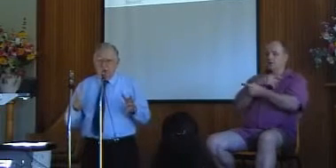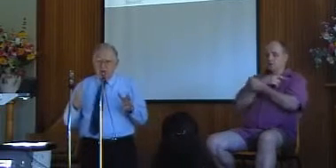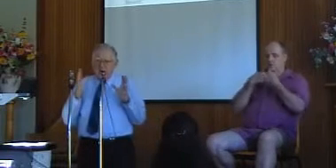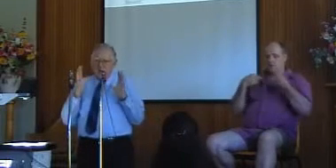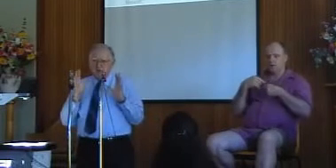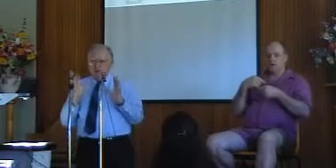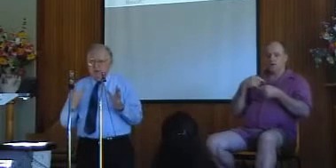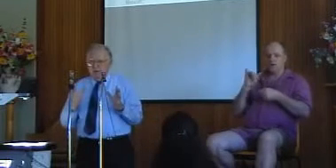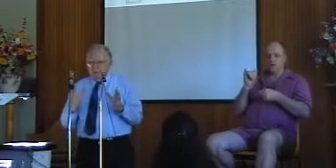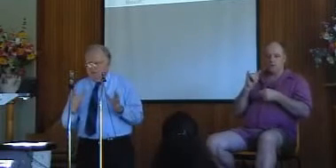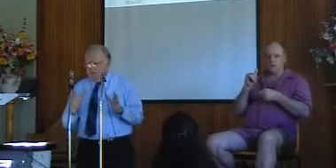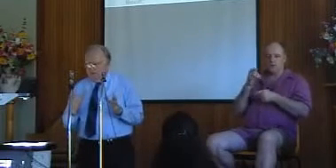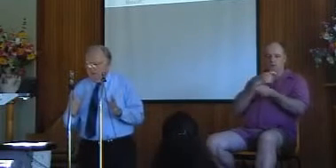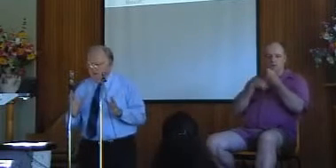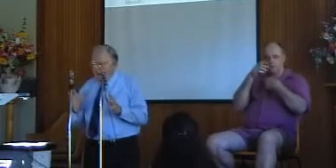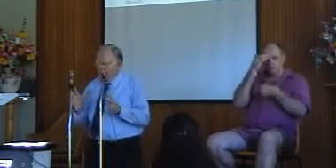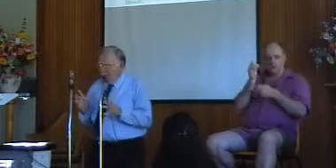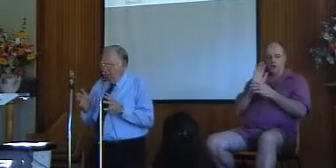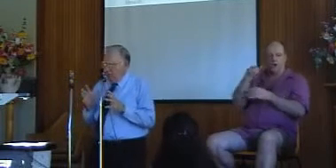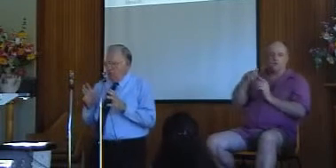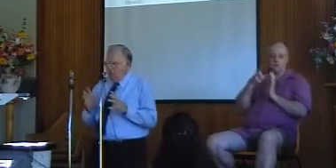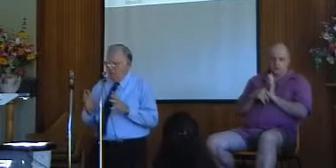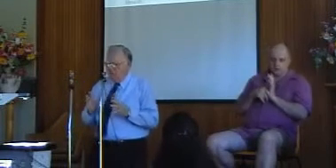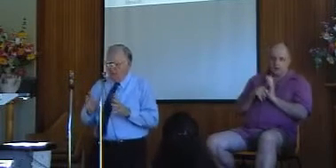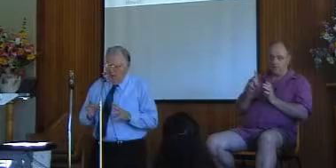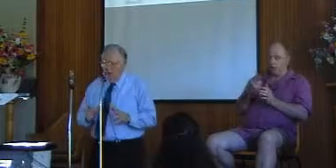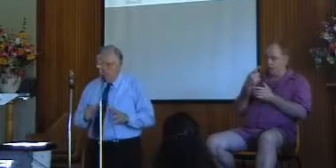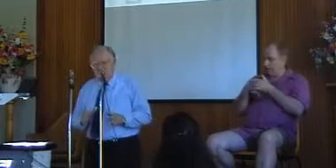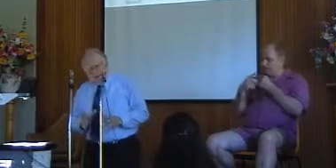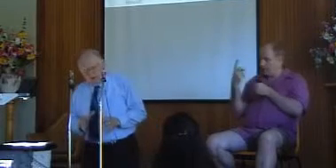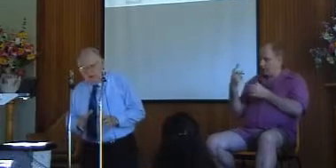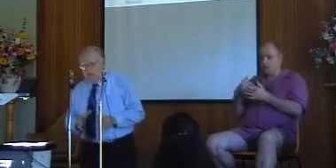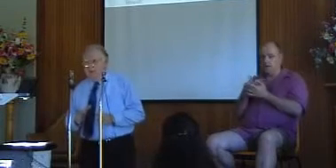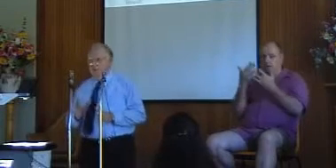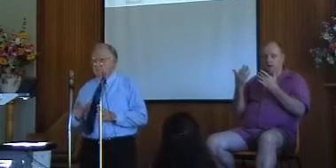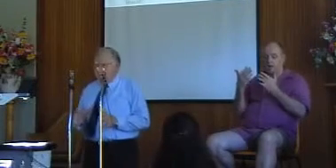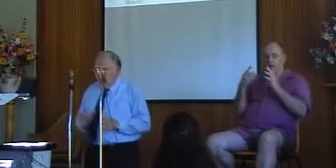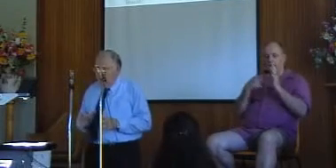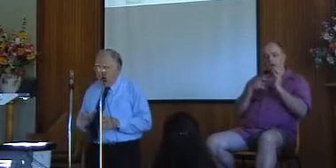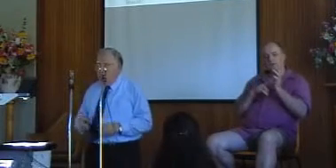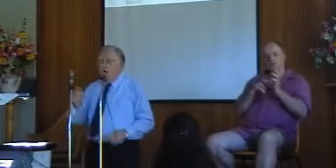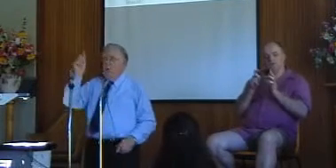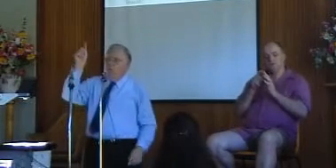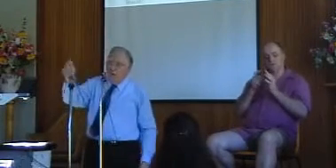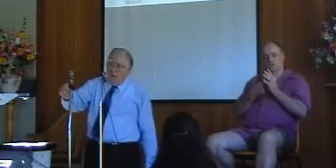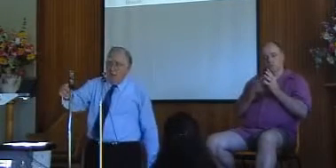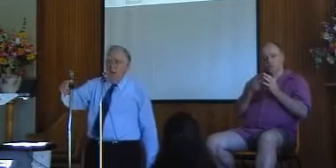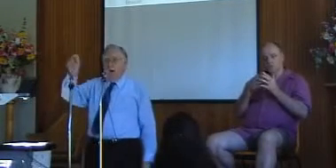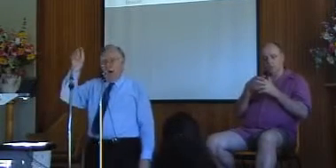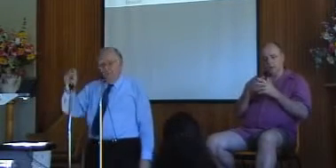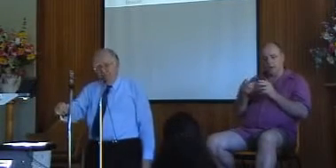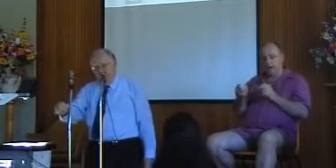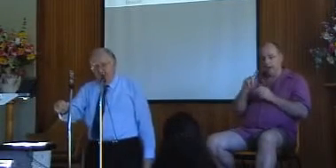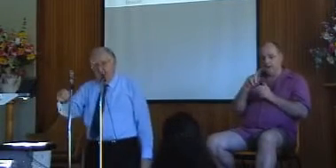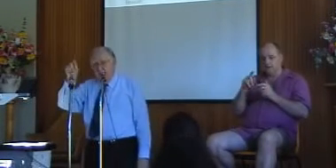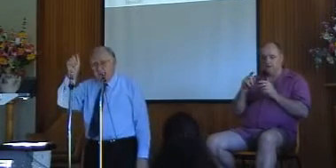something quite astronomical. How could you turn around and say to your brother, we